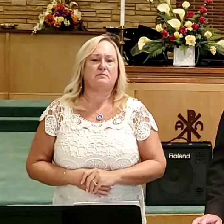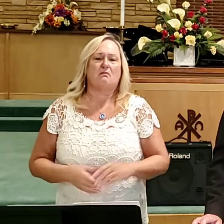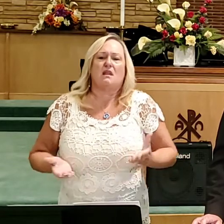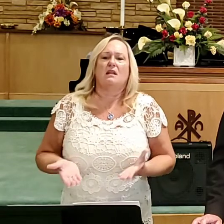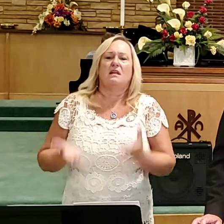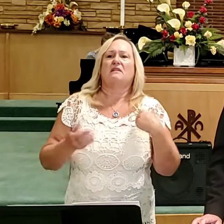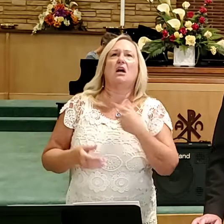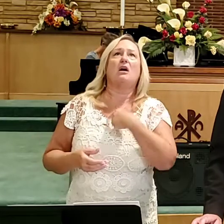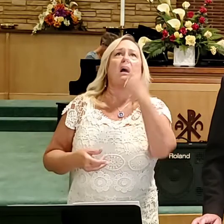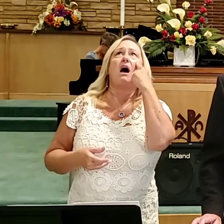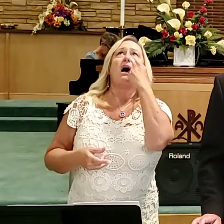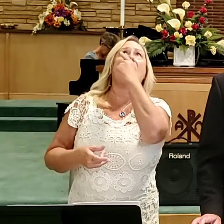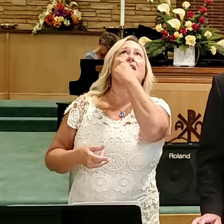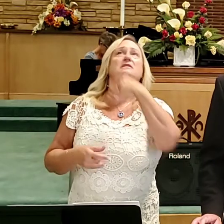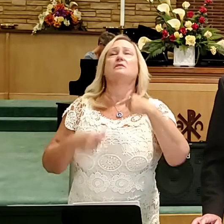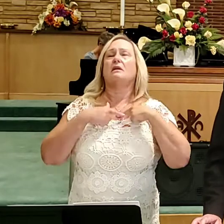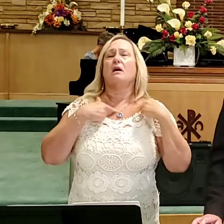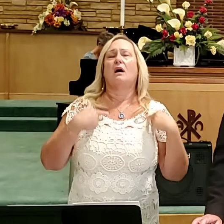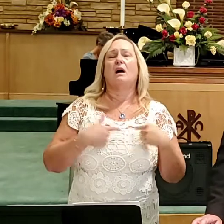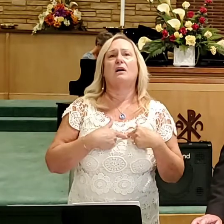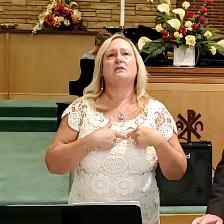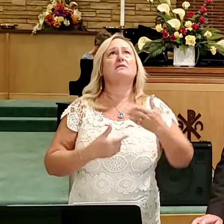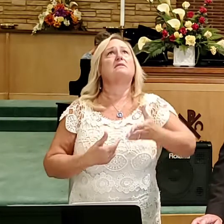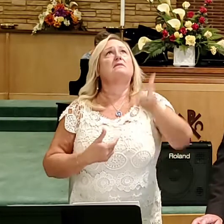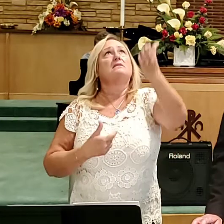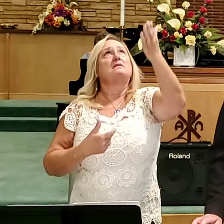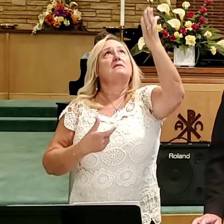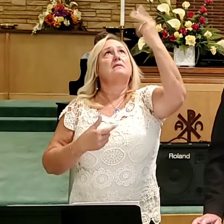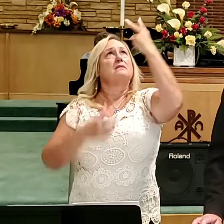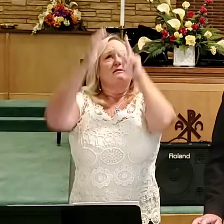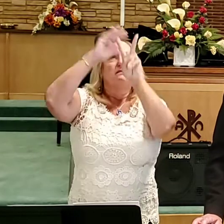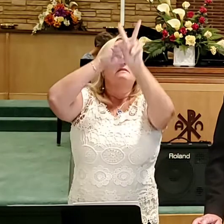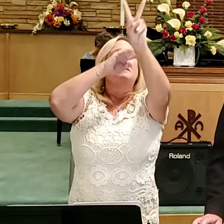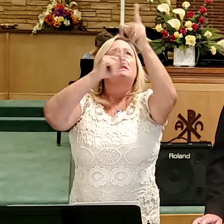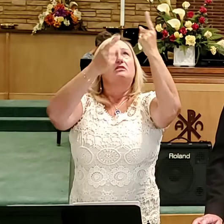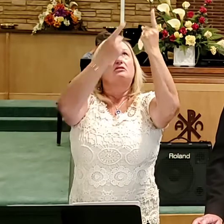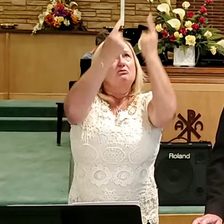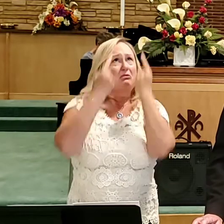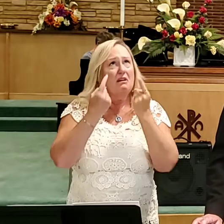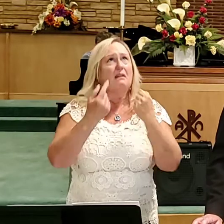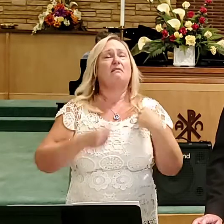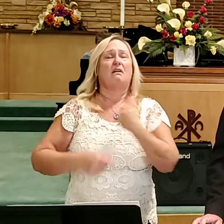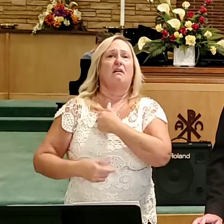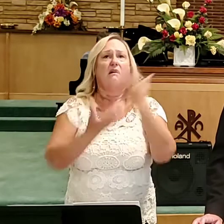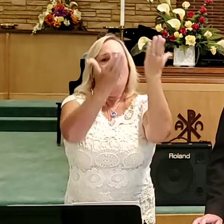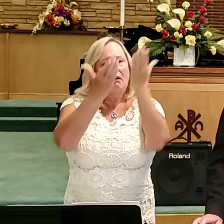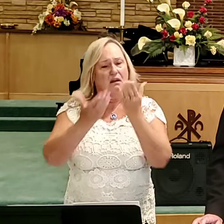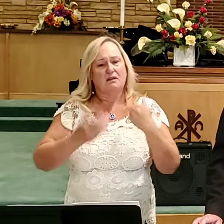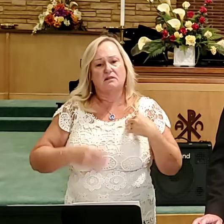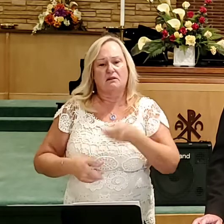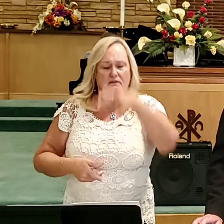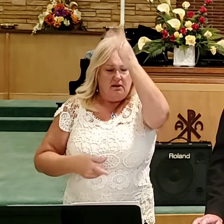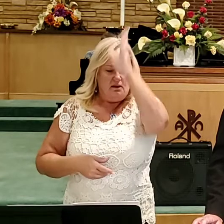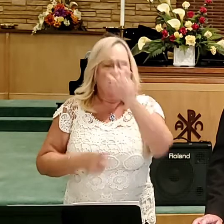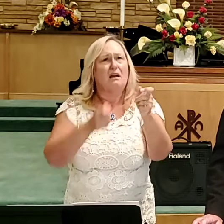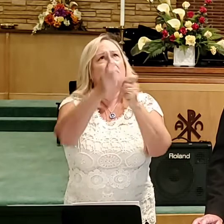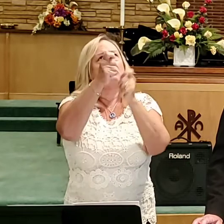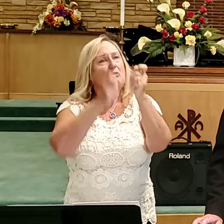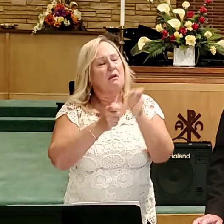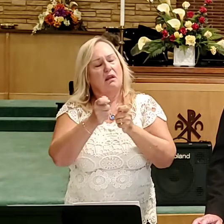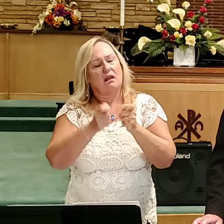Lift our eyes and our hearts to the vision you gave us of God's reign,